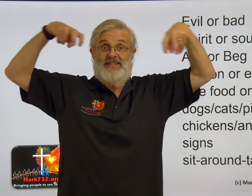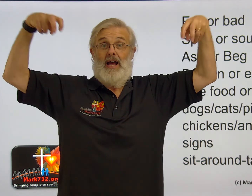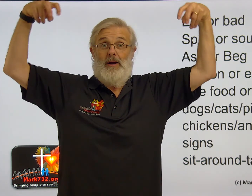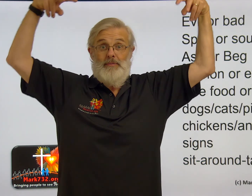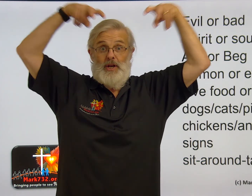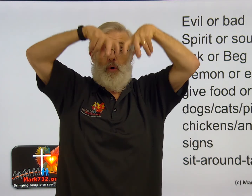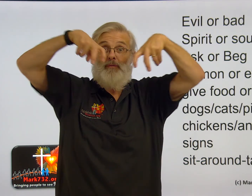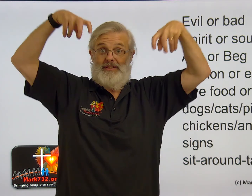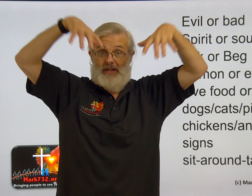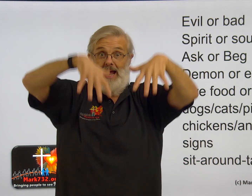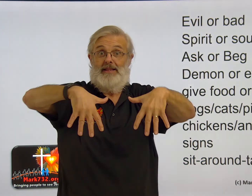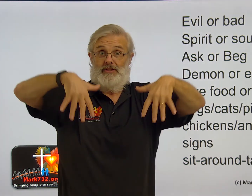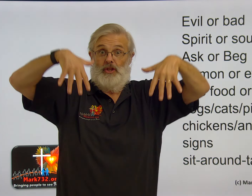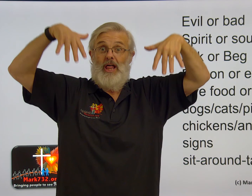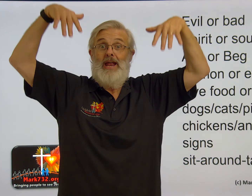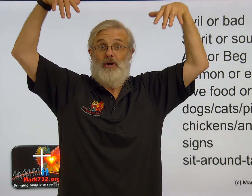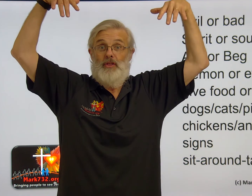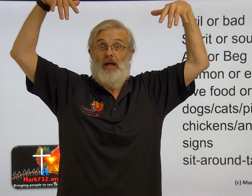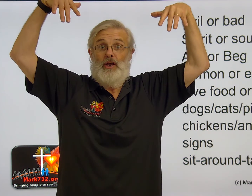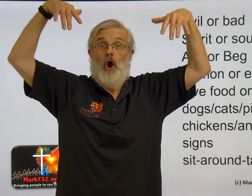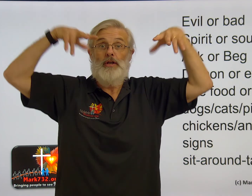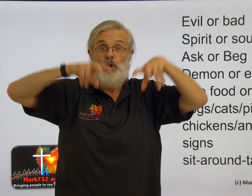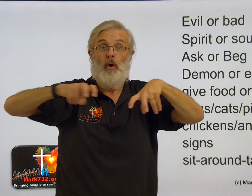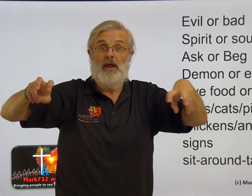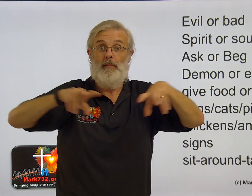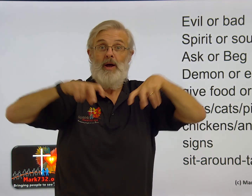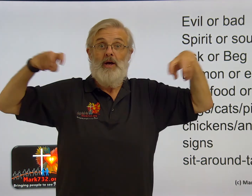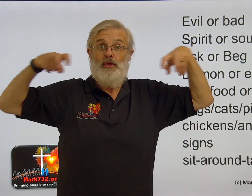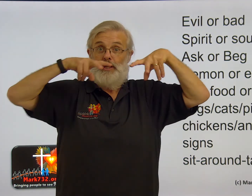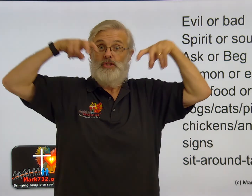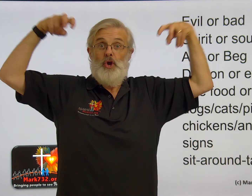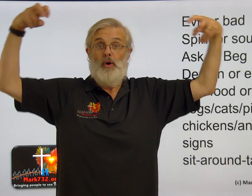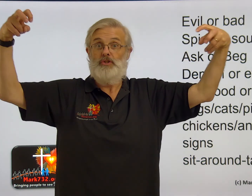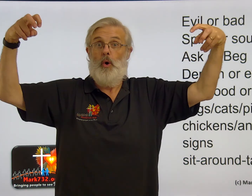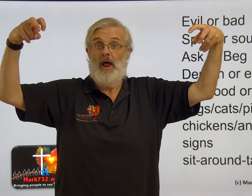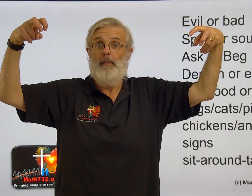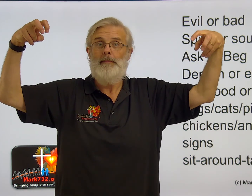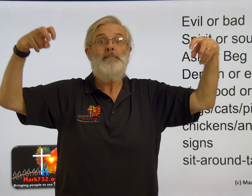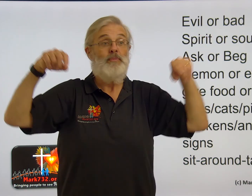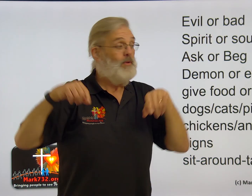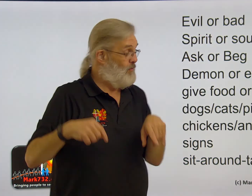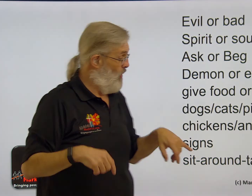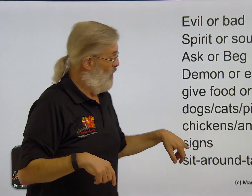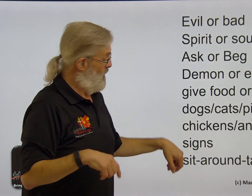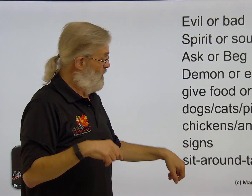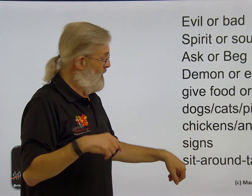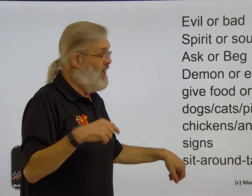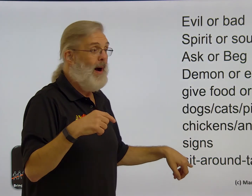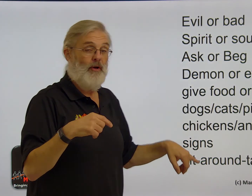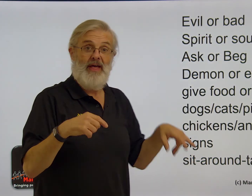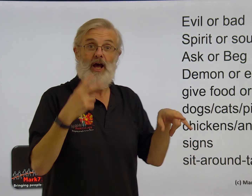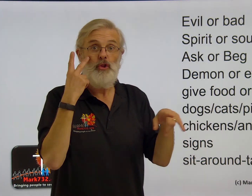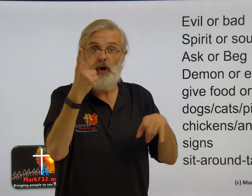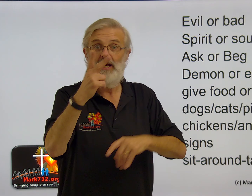you know if it's got this layer like an auditorium you can show it's going up so when you think about that look at the